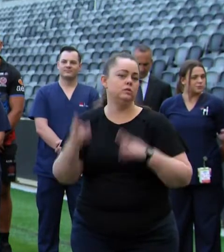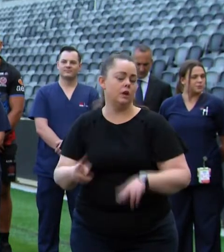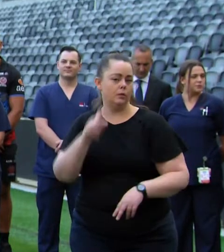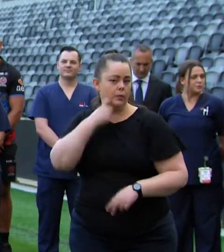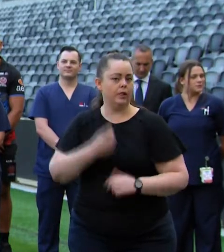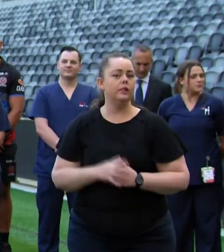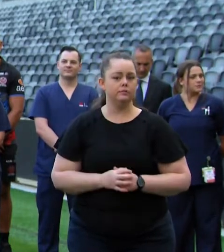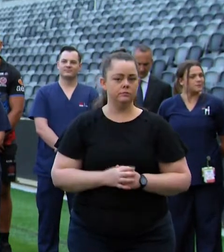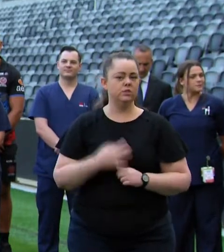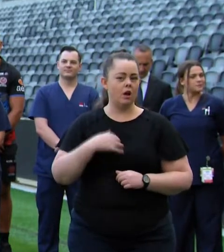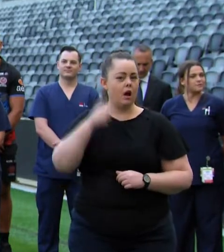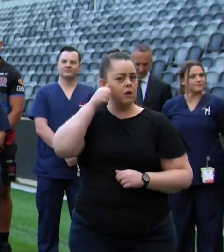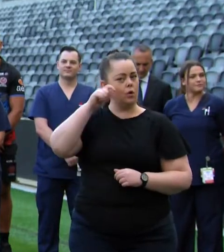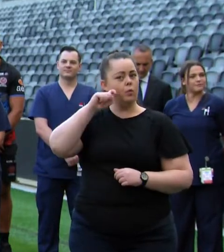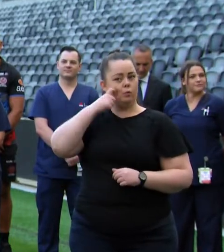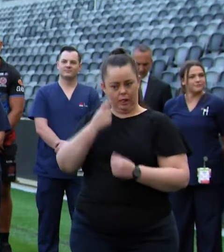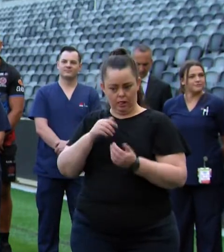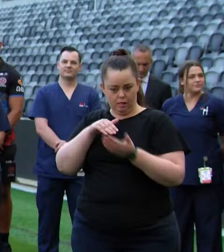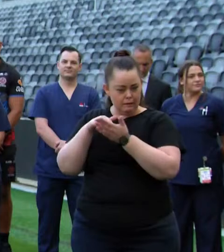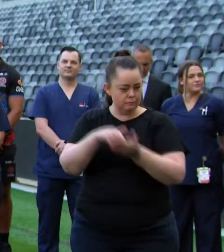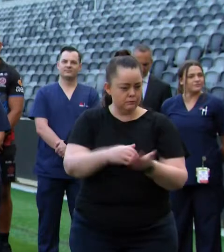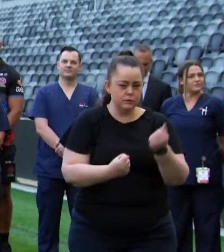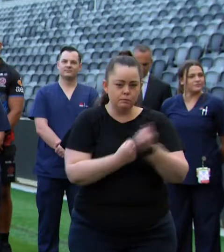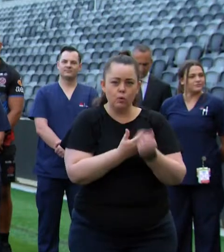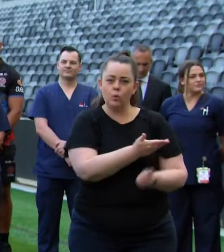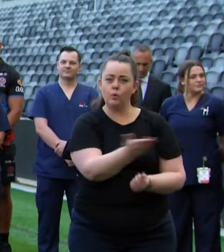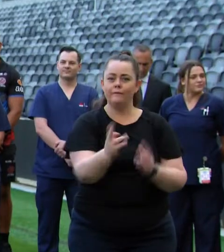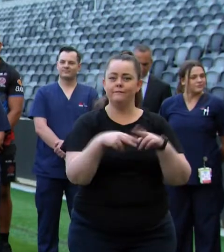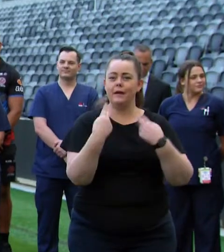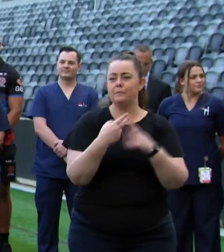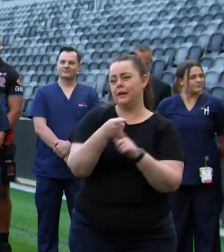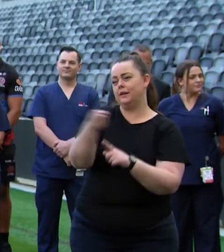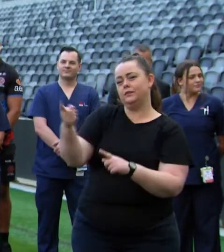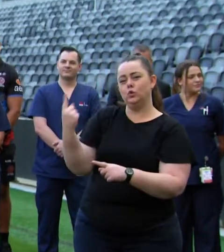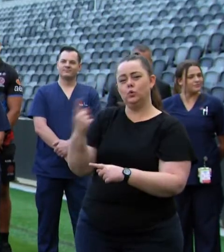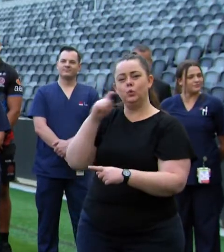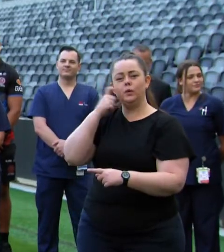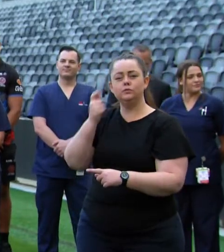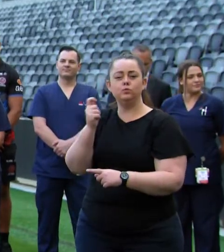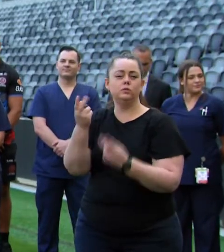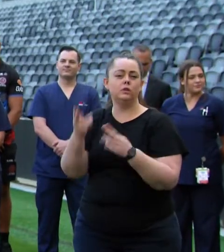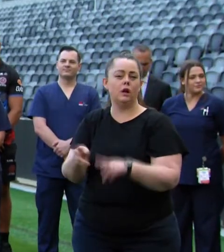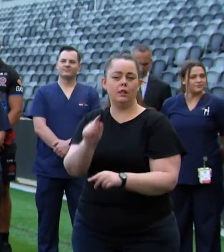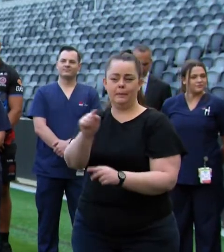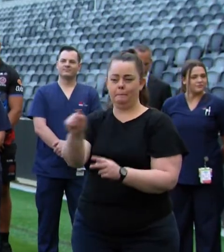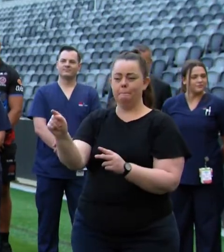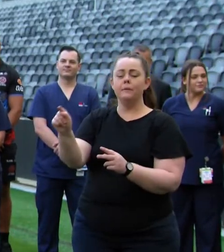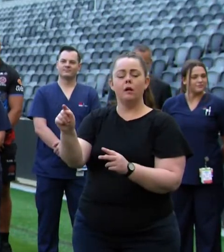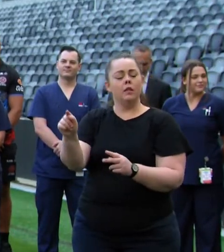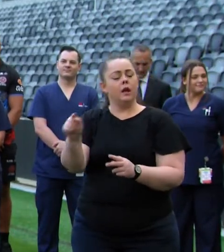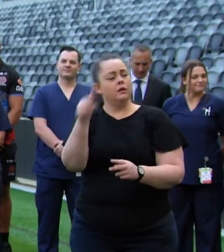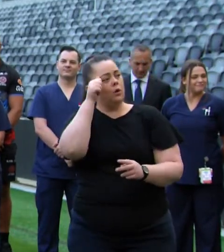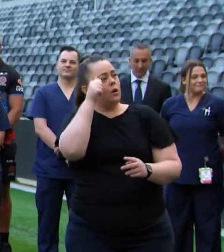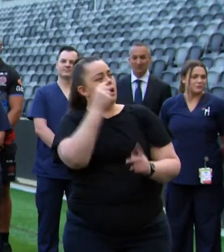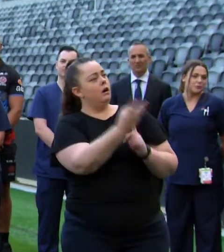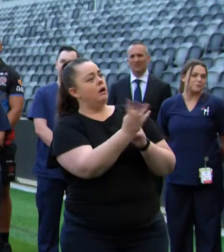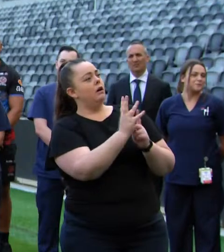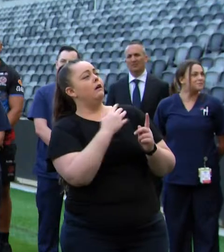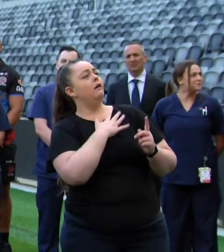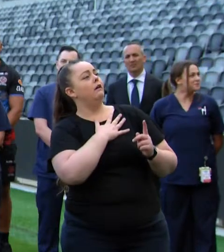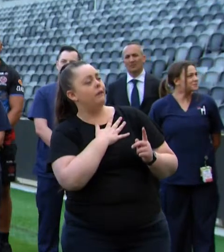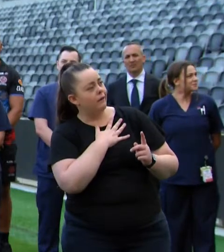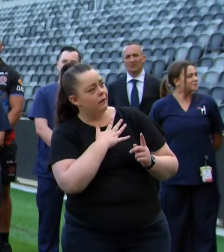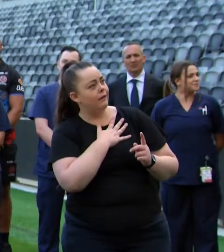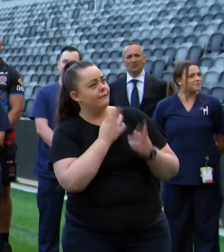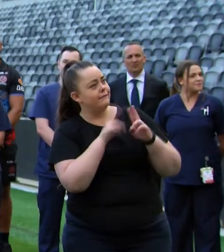difference to provide support for those people who are coming to the end of life, ensuring that they have their friends, their carers